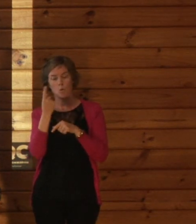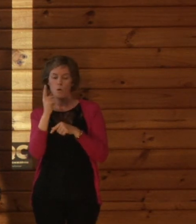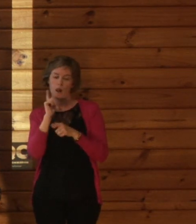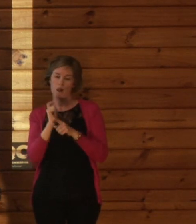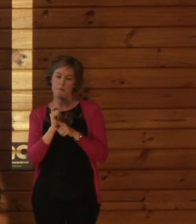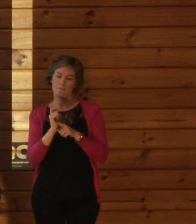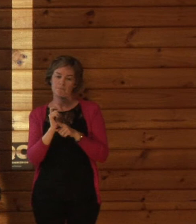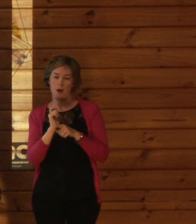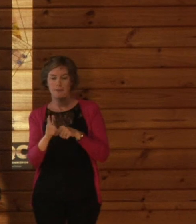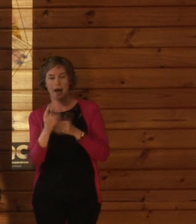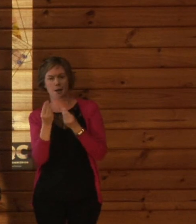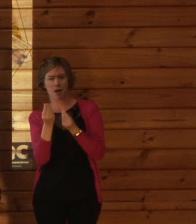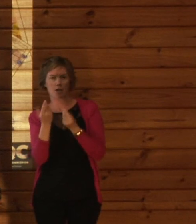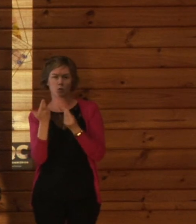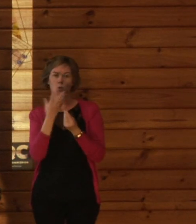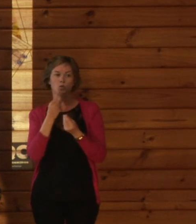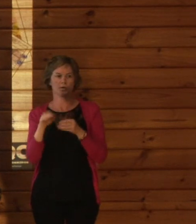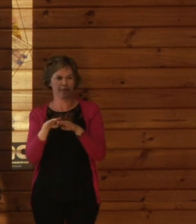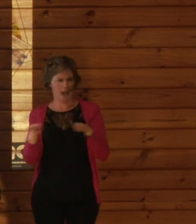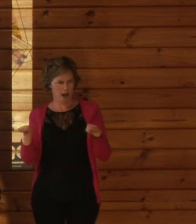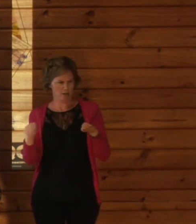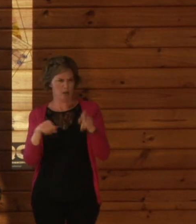Is that loss of value based on market sales?